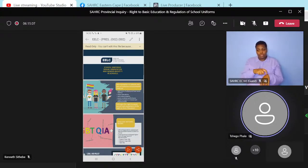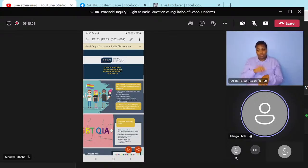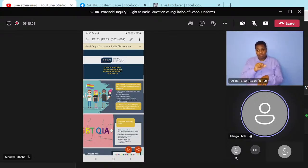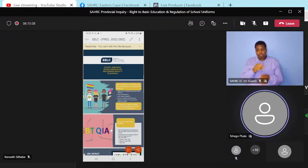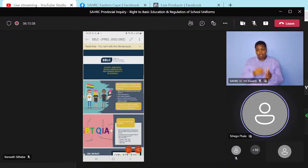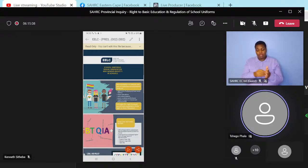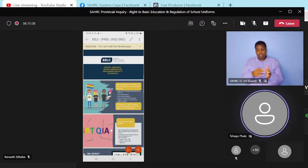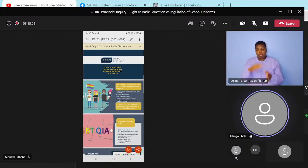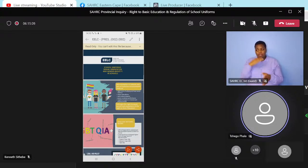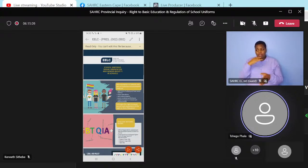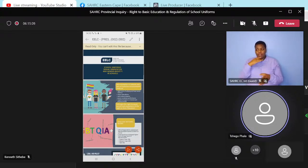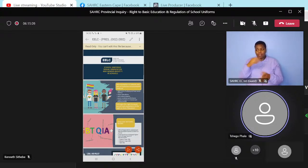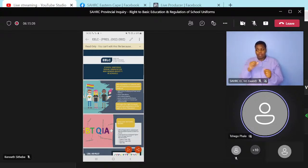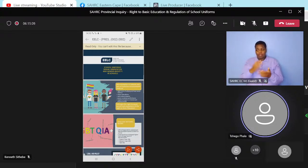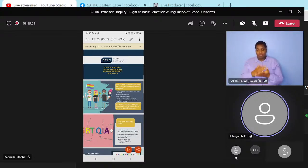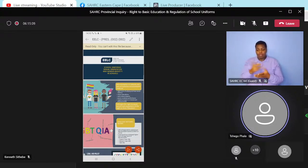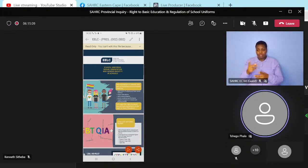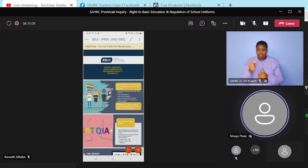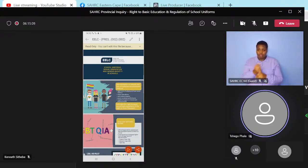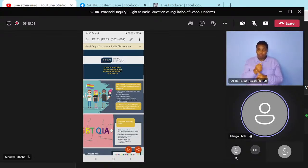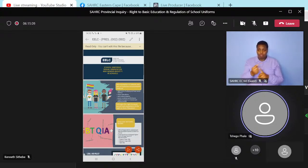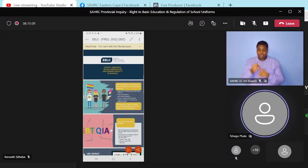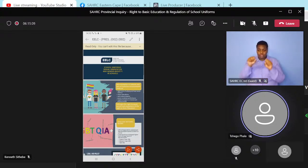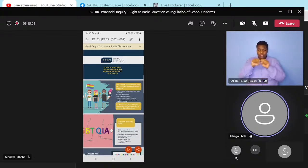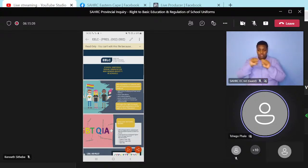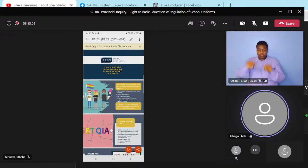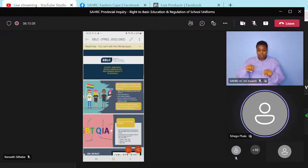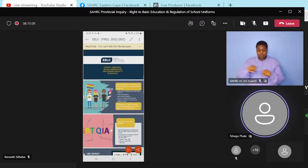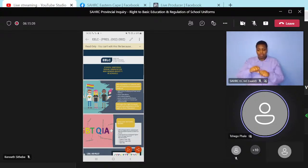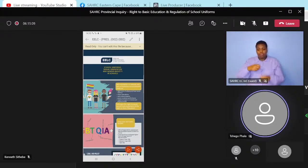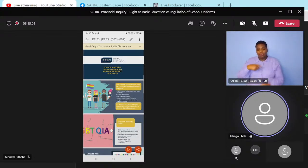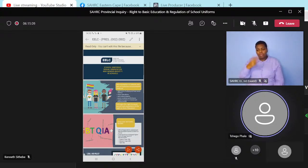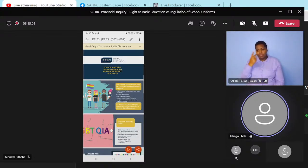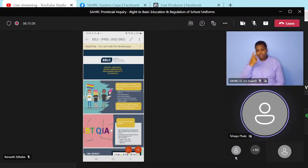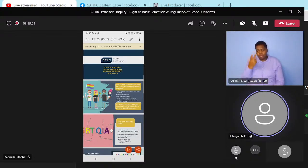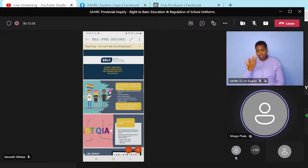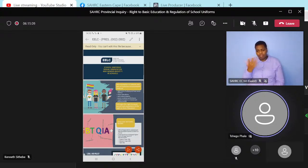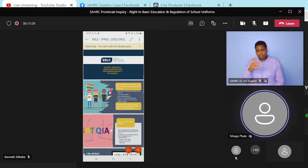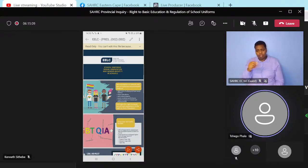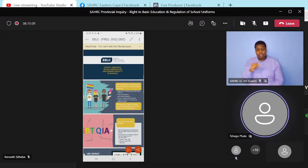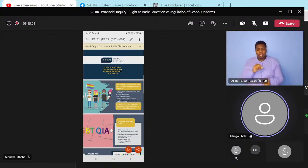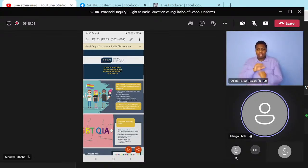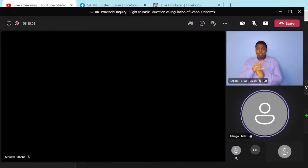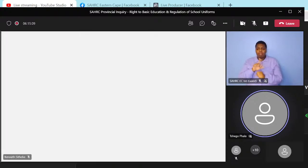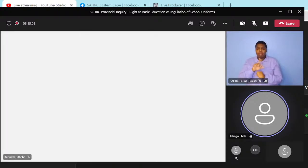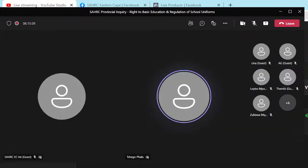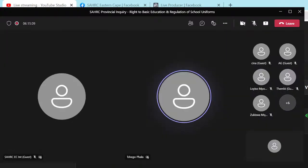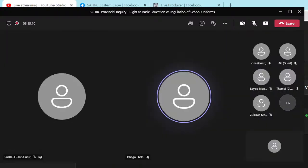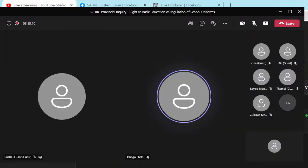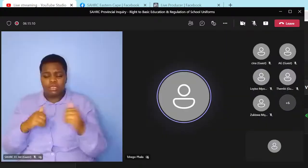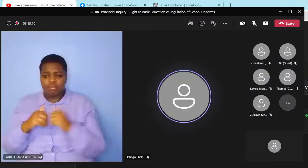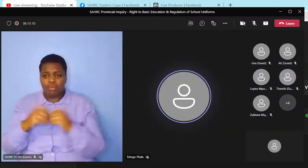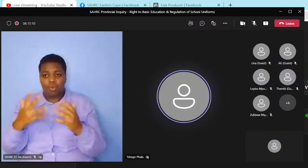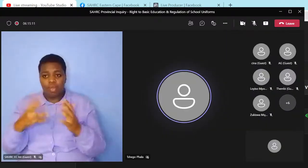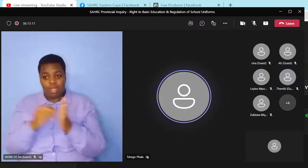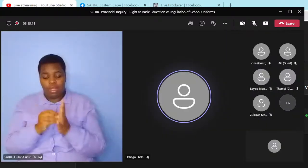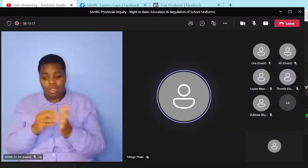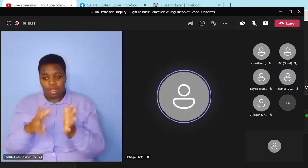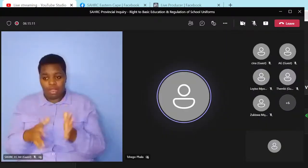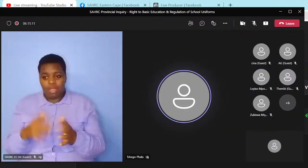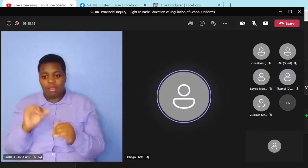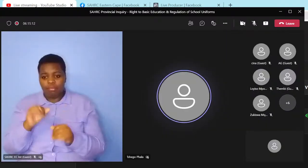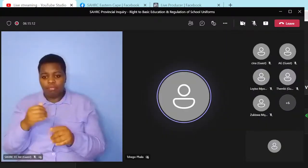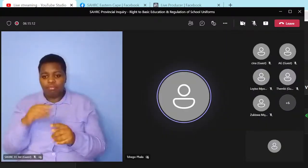the schooling system. We also have seen the impact of this discrimination on learners, and from